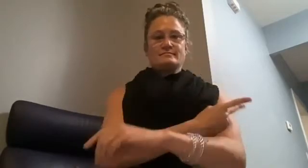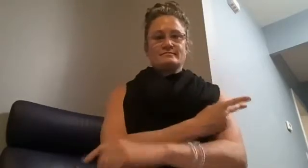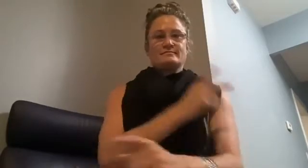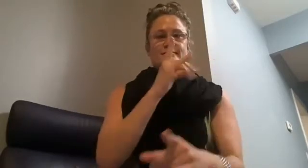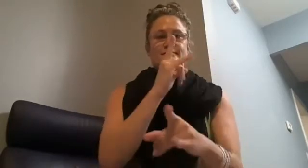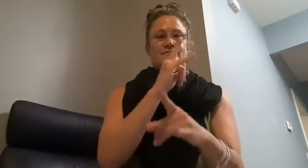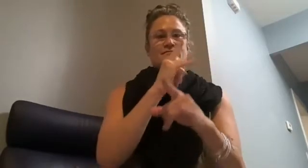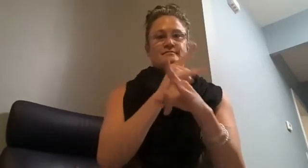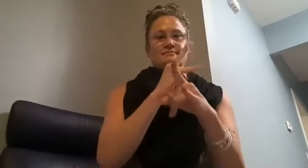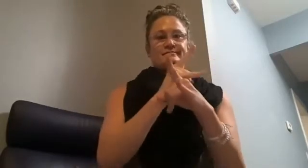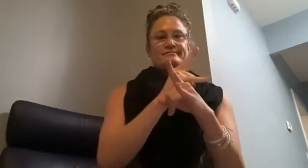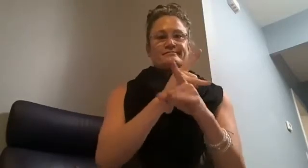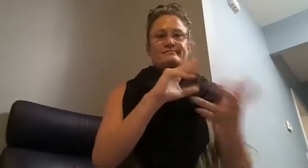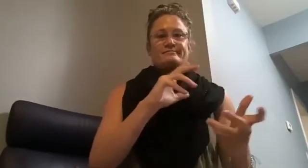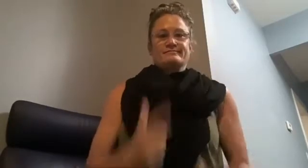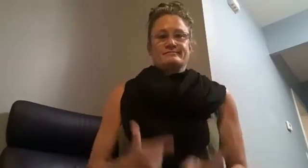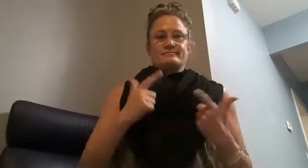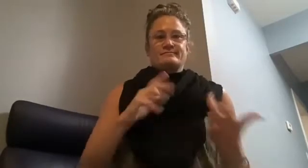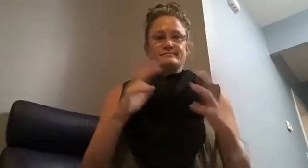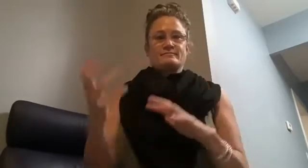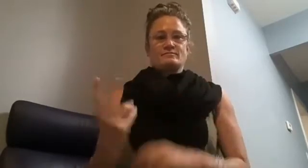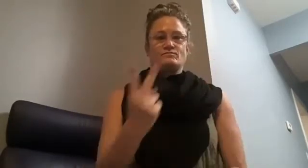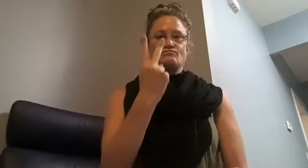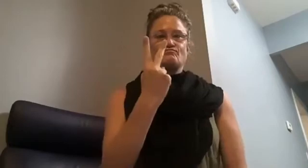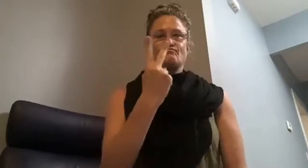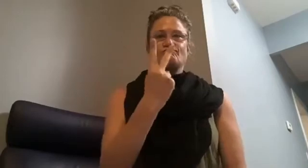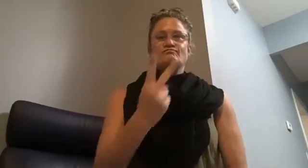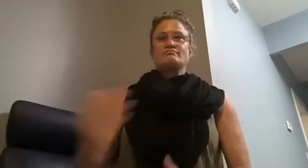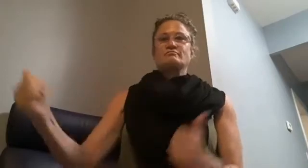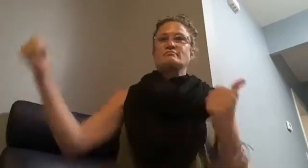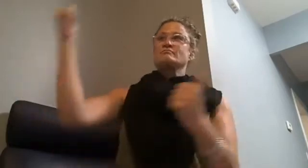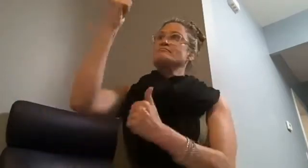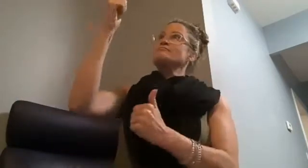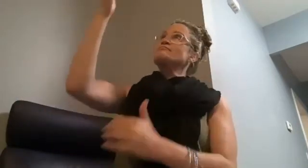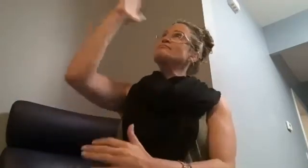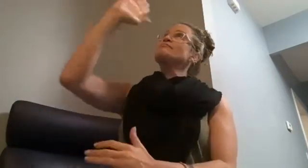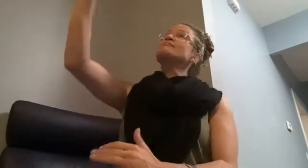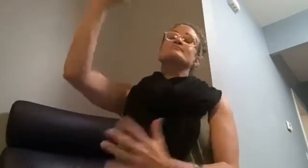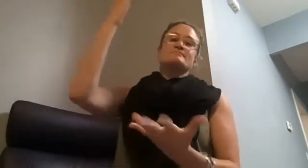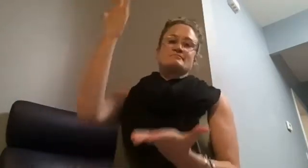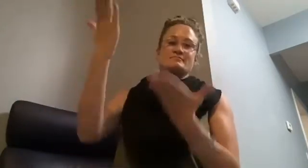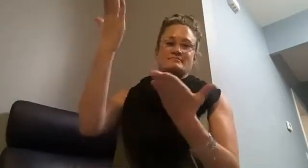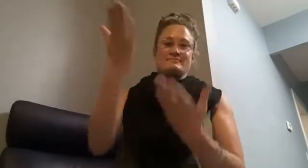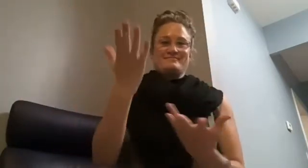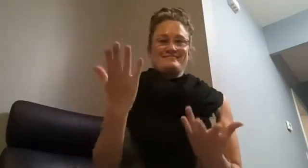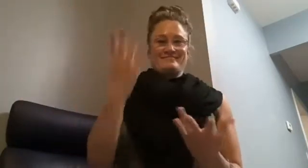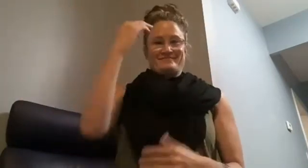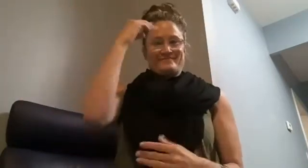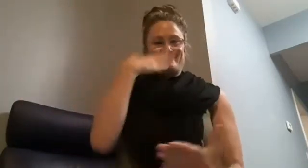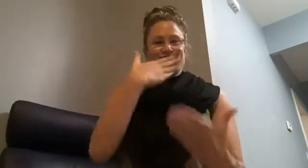unmanageable. 2, came to believe that a power greater than ourselves could restore us to sanity. 3, made a decision to turn our will